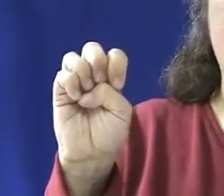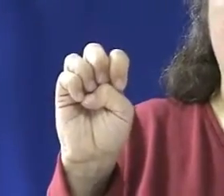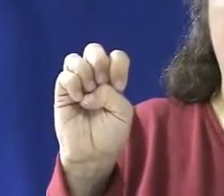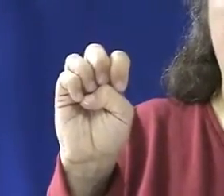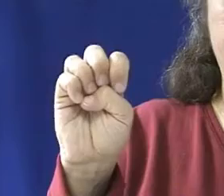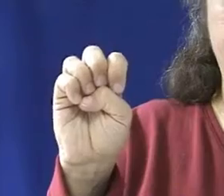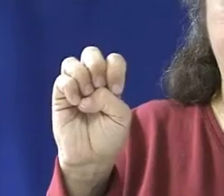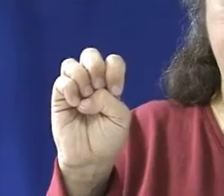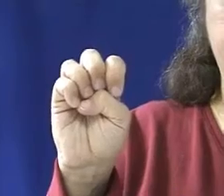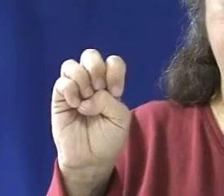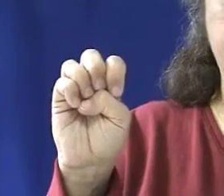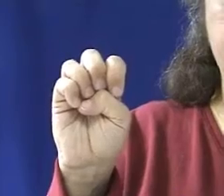E.